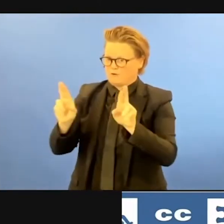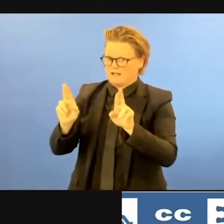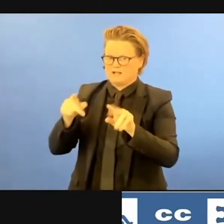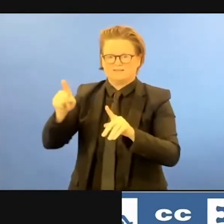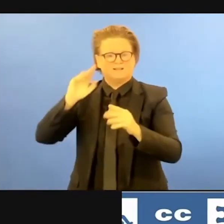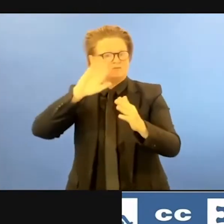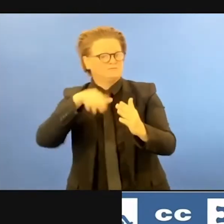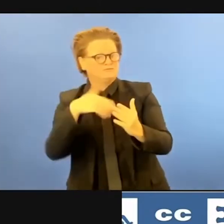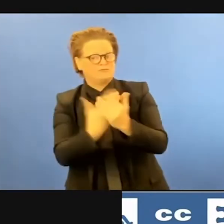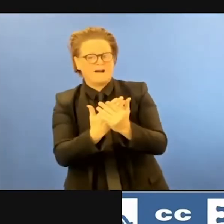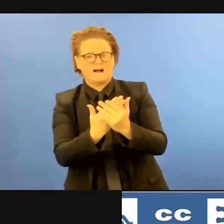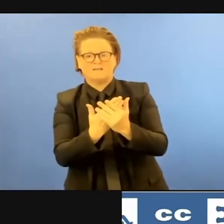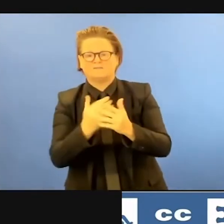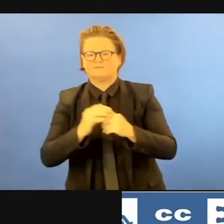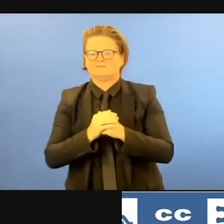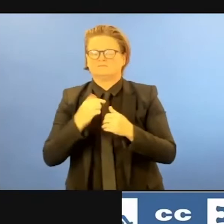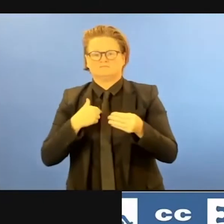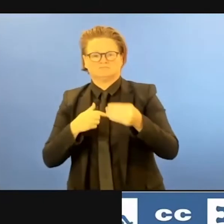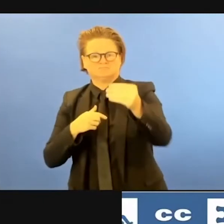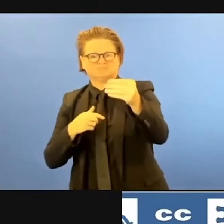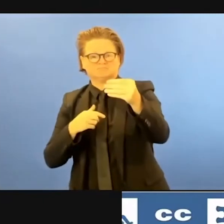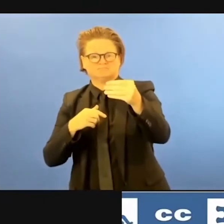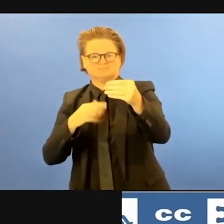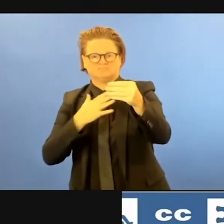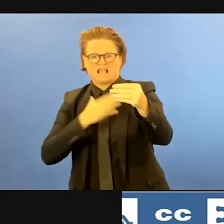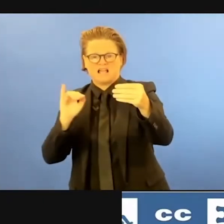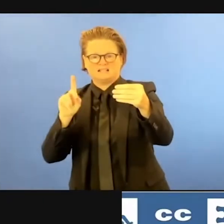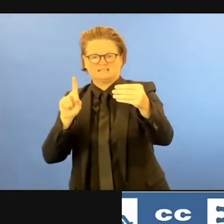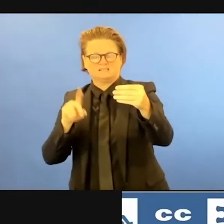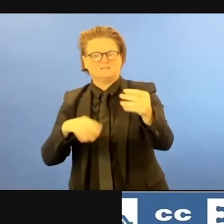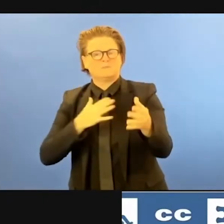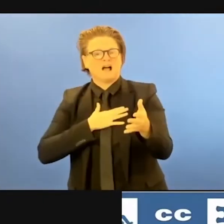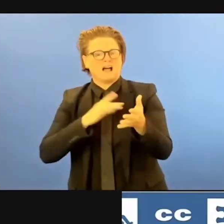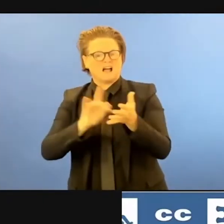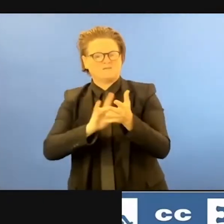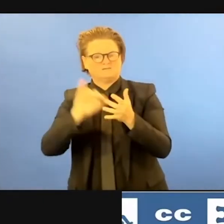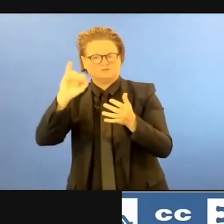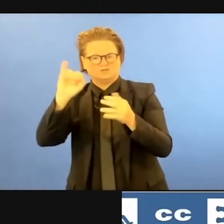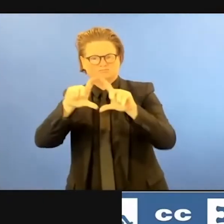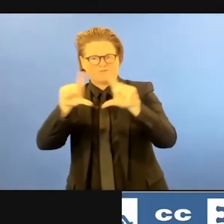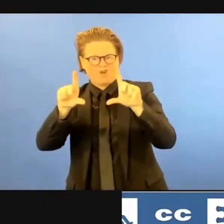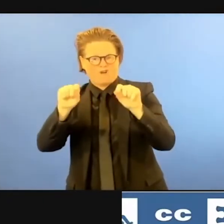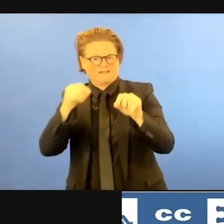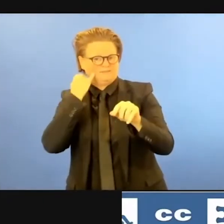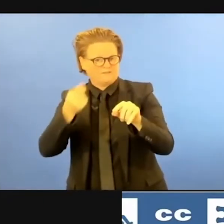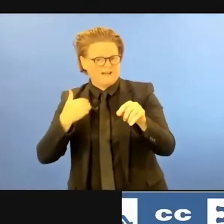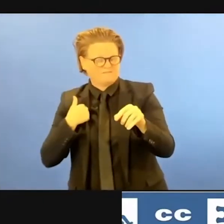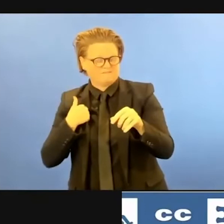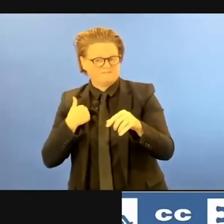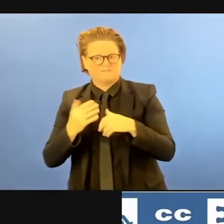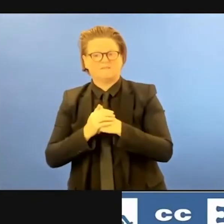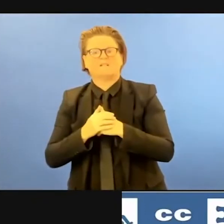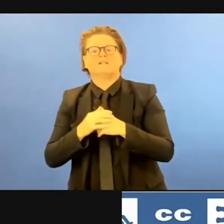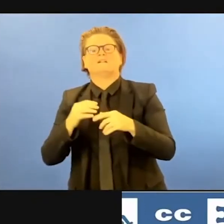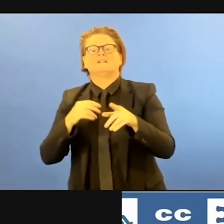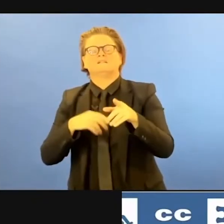medical insurance card if you have one. And really, that's it. And so we didn't